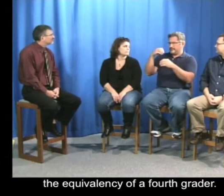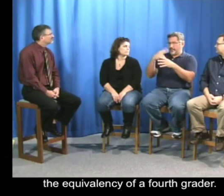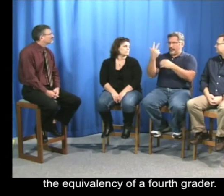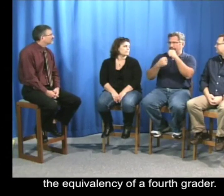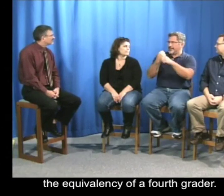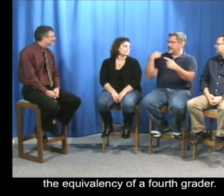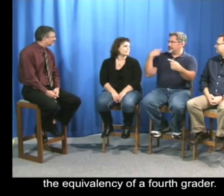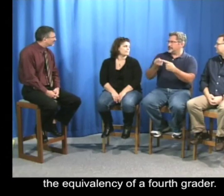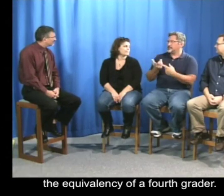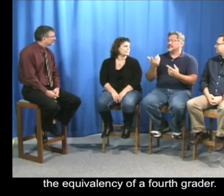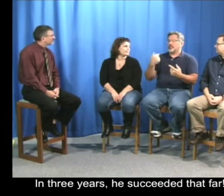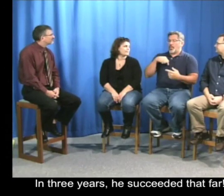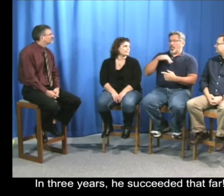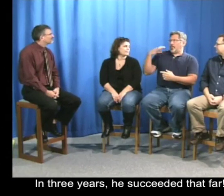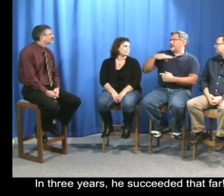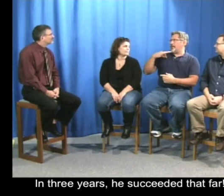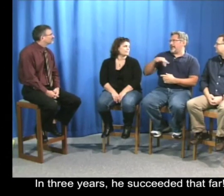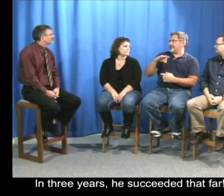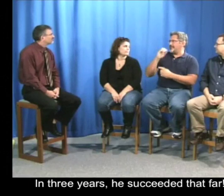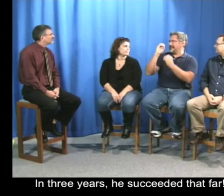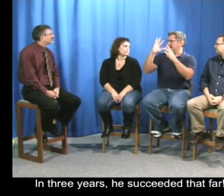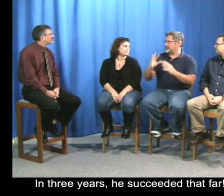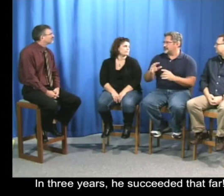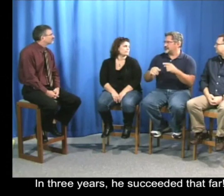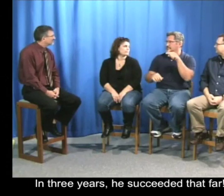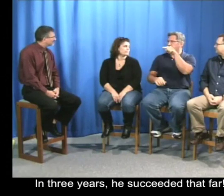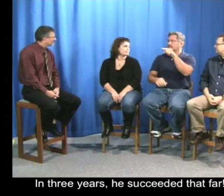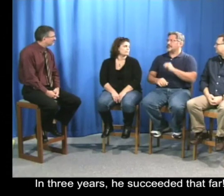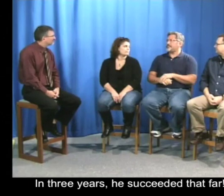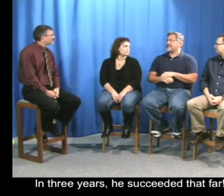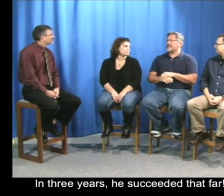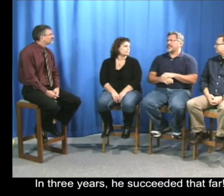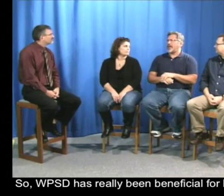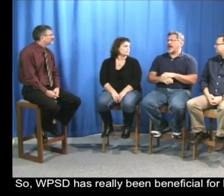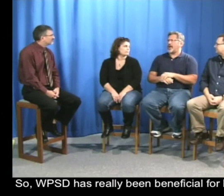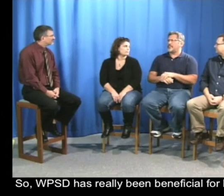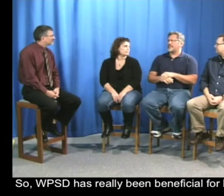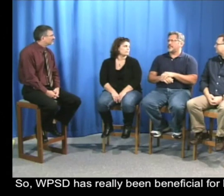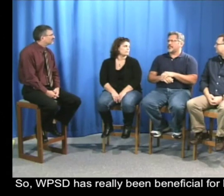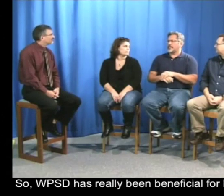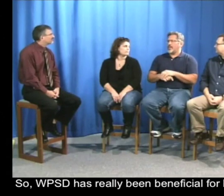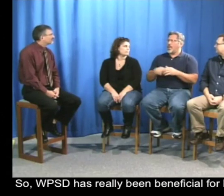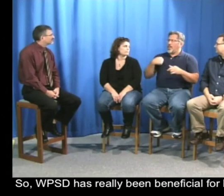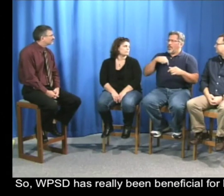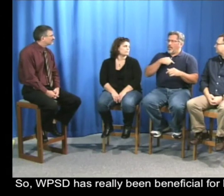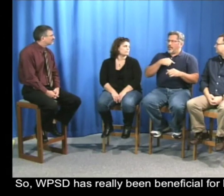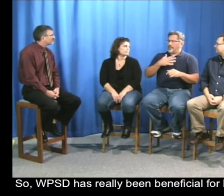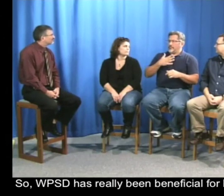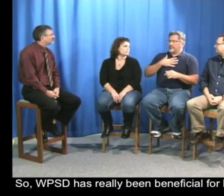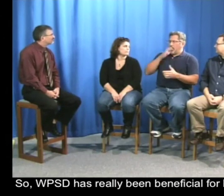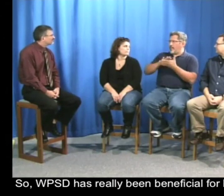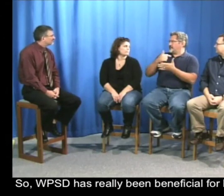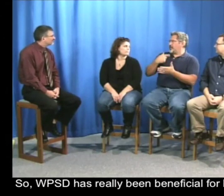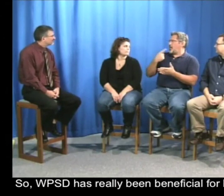grader. In 3 years, he's succeeded that far. So WPSD has really been beneficial for him.